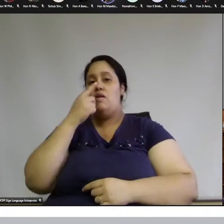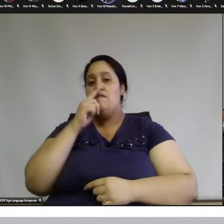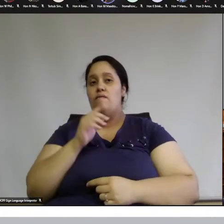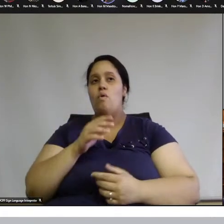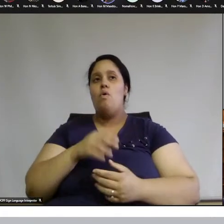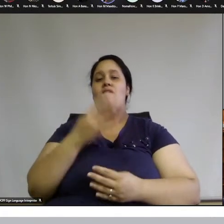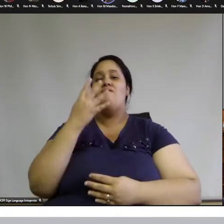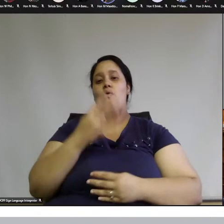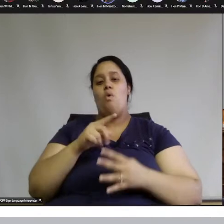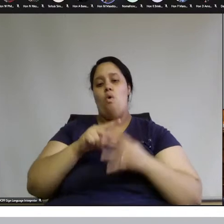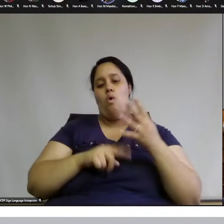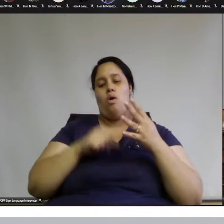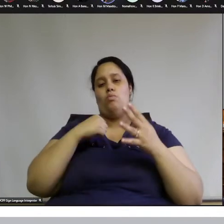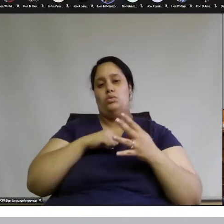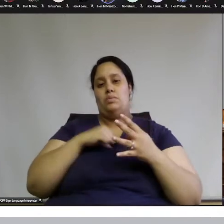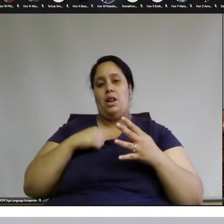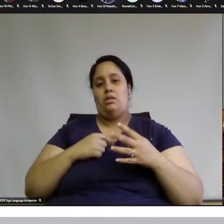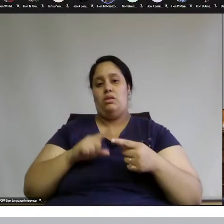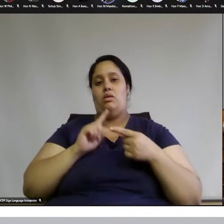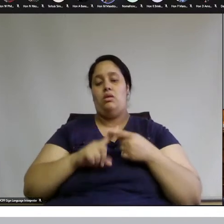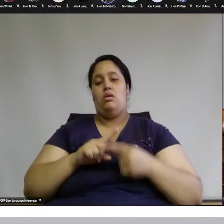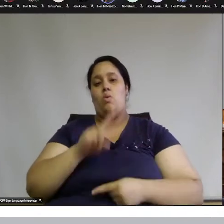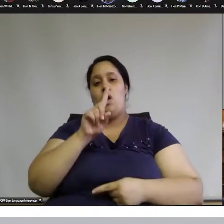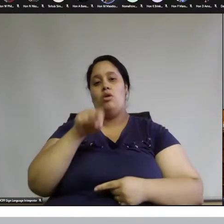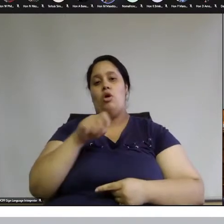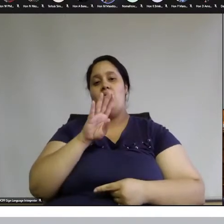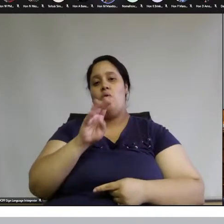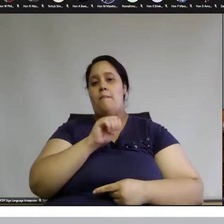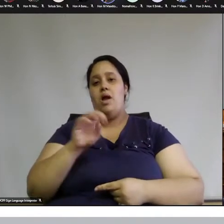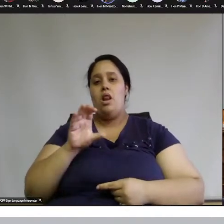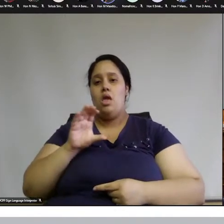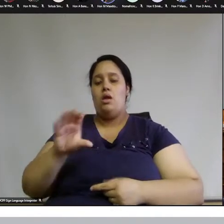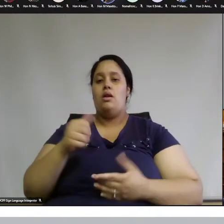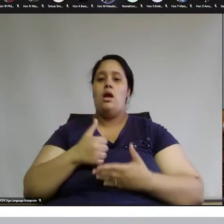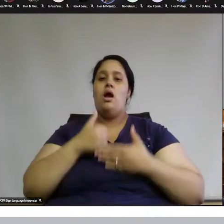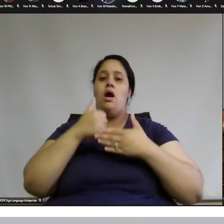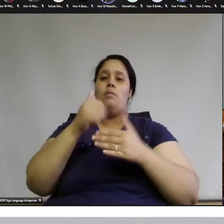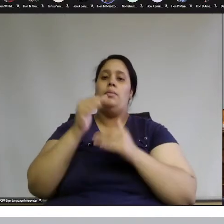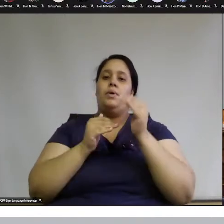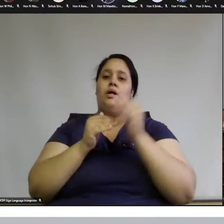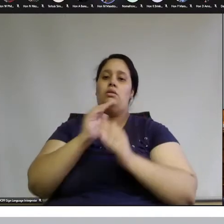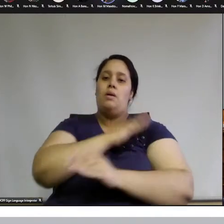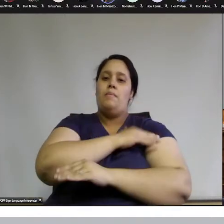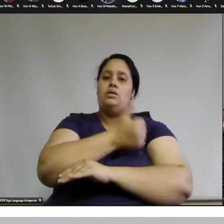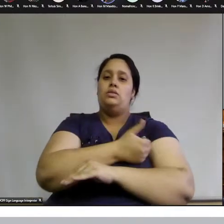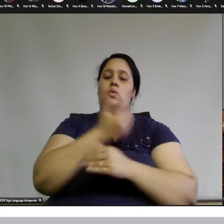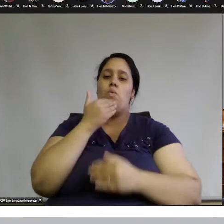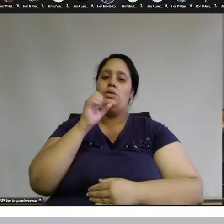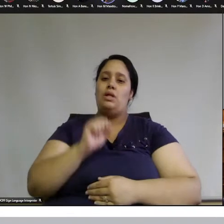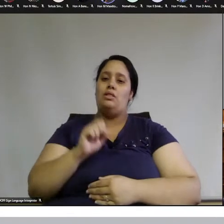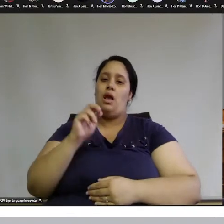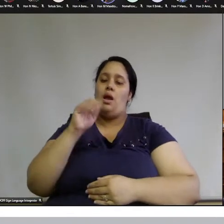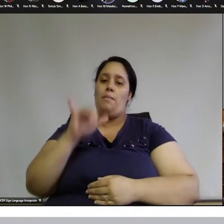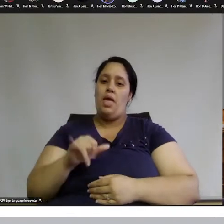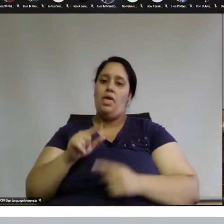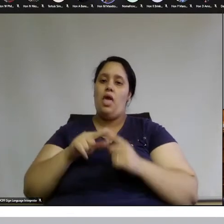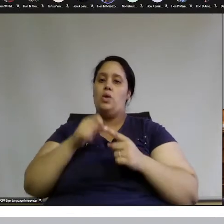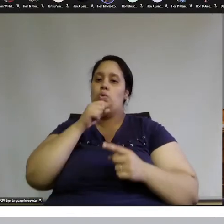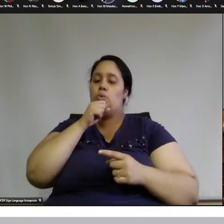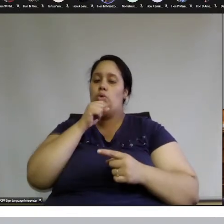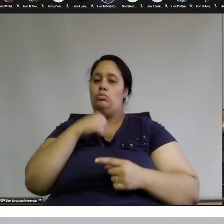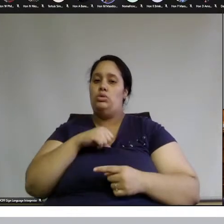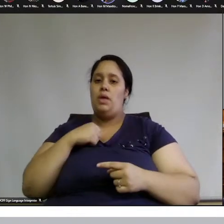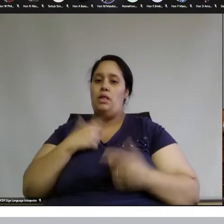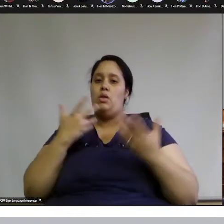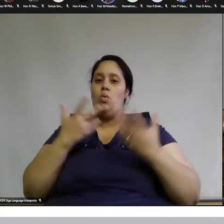4 municipalities. 1.4 million will assist in building the capacity of the Saldanha Bay and George municipalities